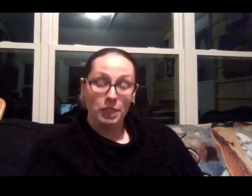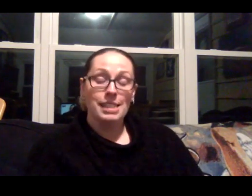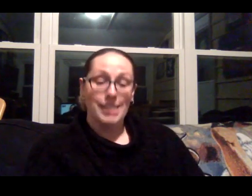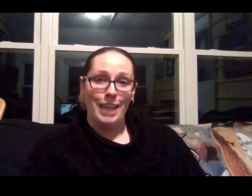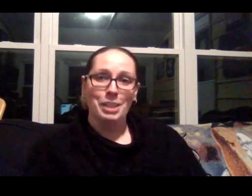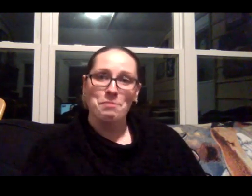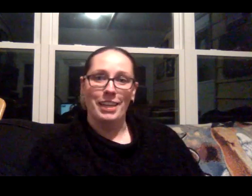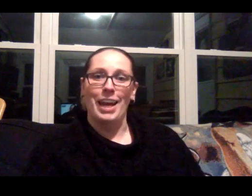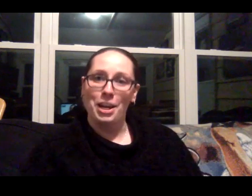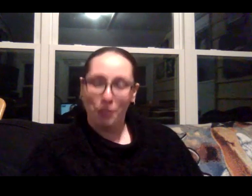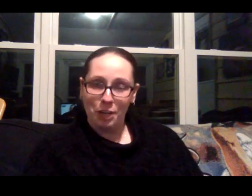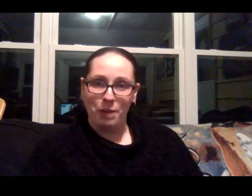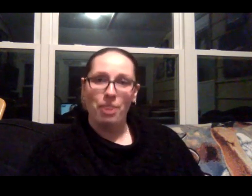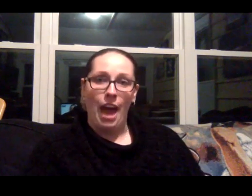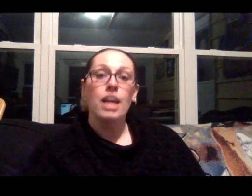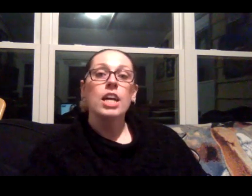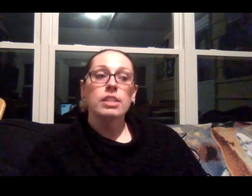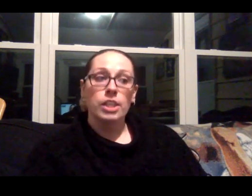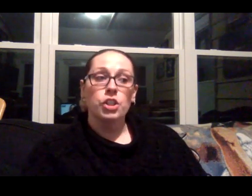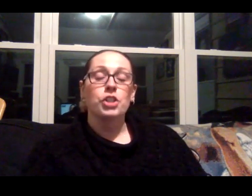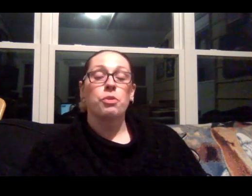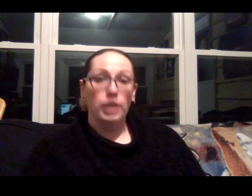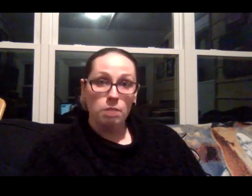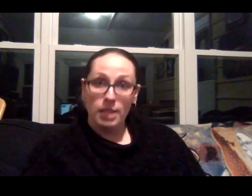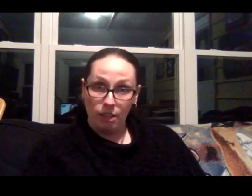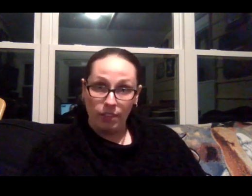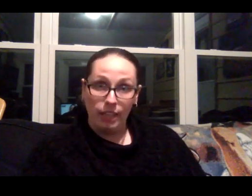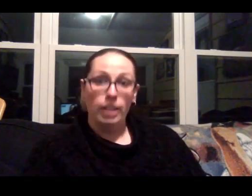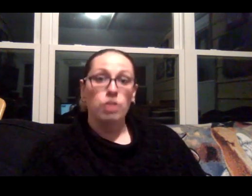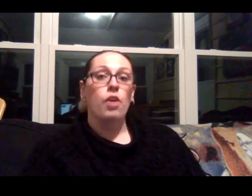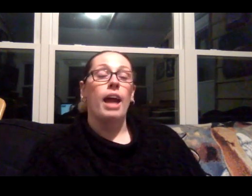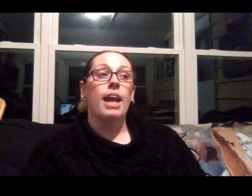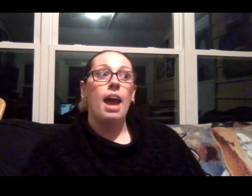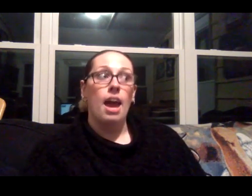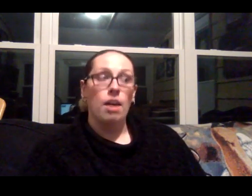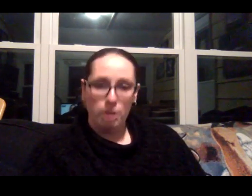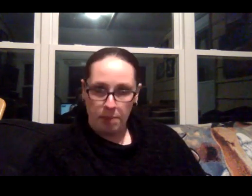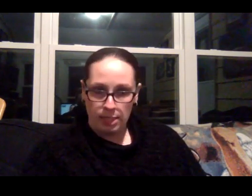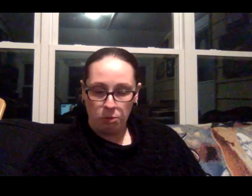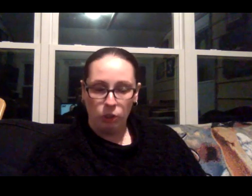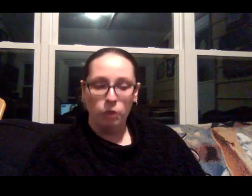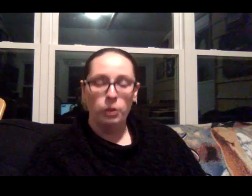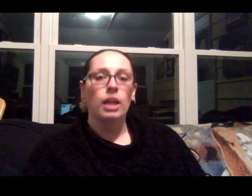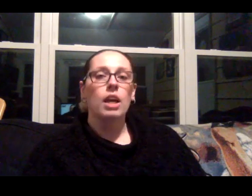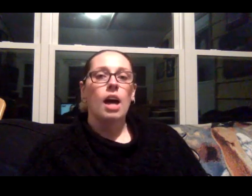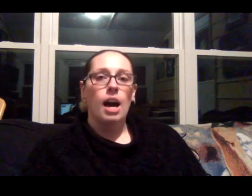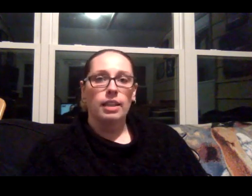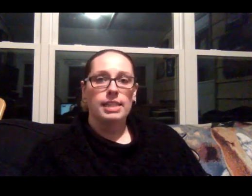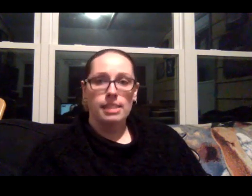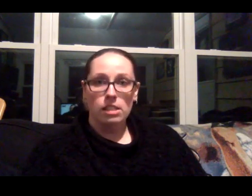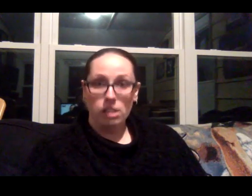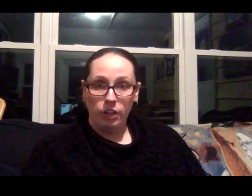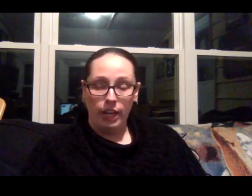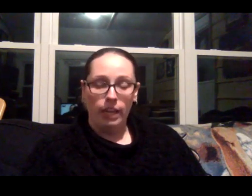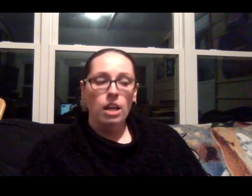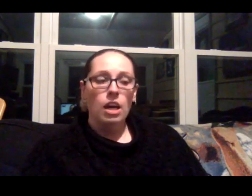actually said something that I agreed with, that the teacher should really be innovated and trying everything possible, including online